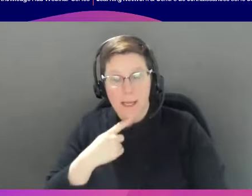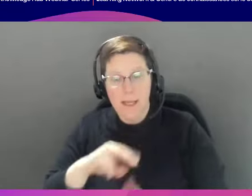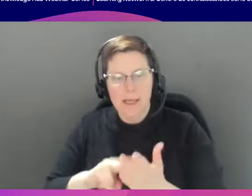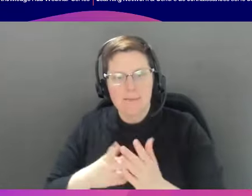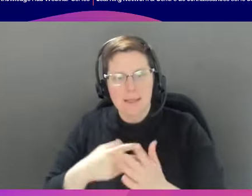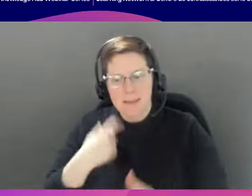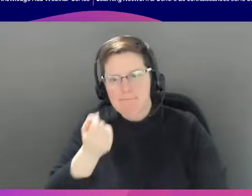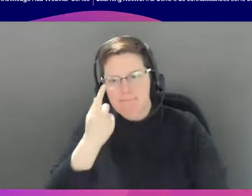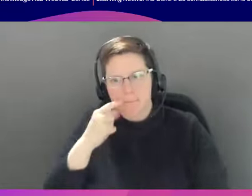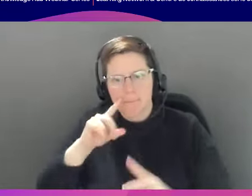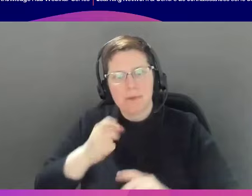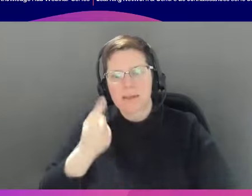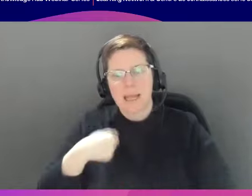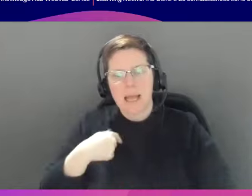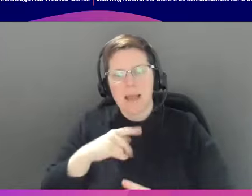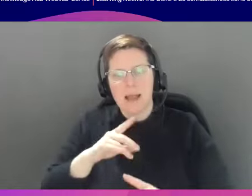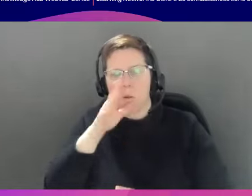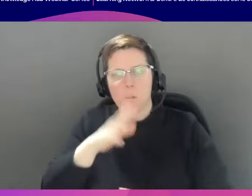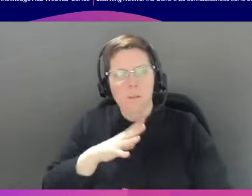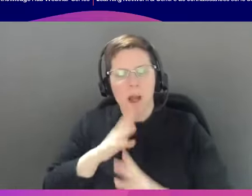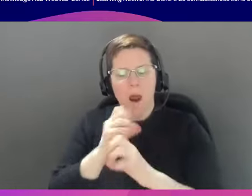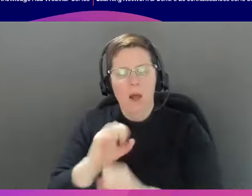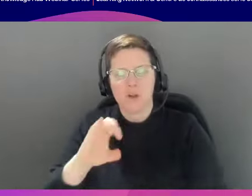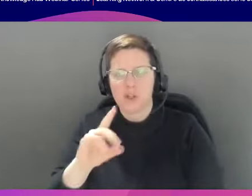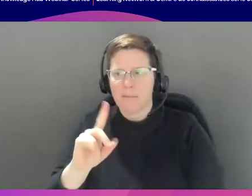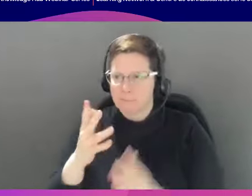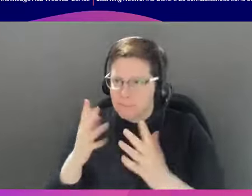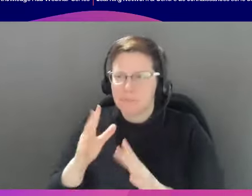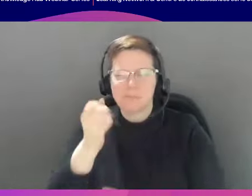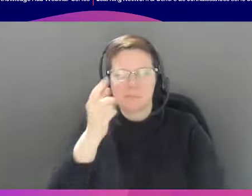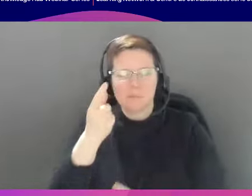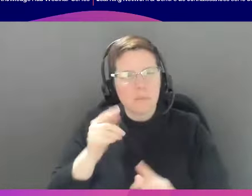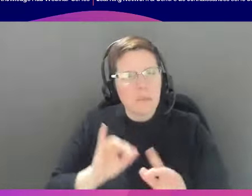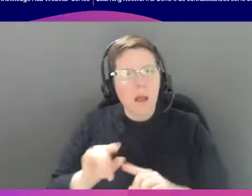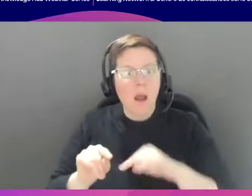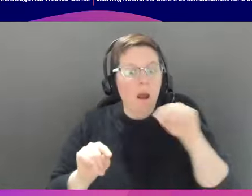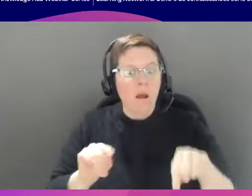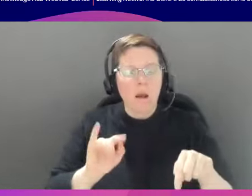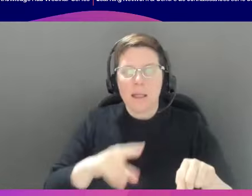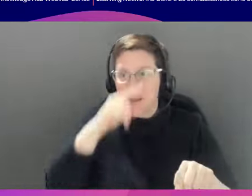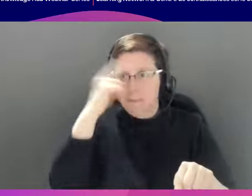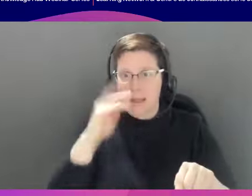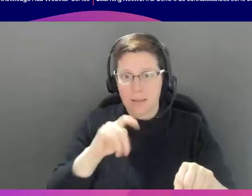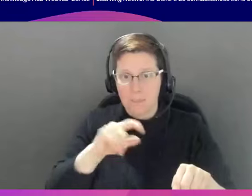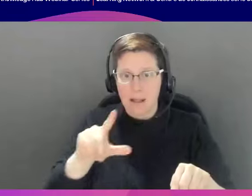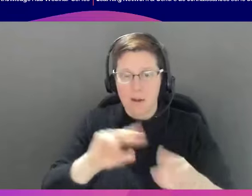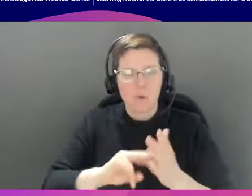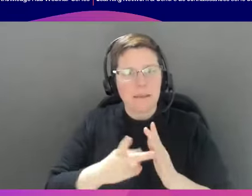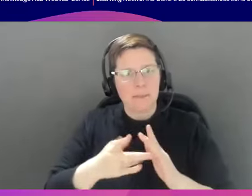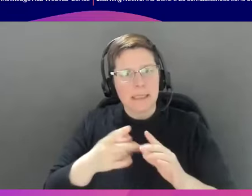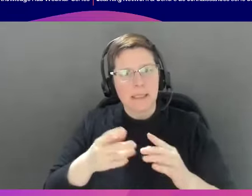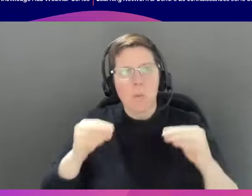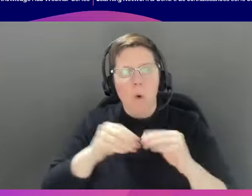only attracted to these chads. But further than that, incels talk about taking the black pill, which takes it a step further,